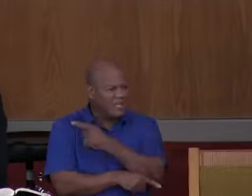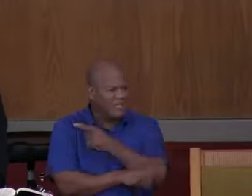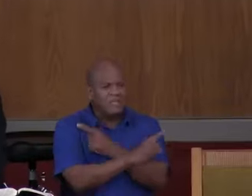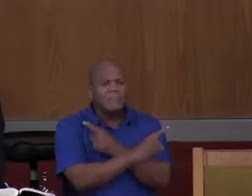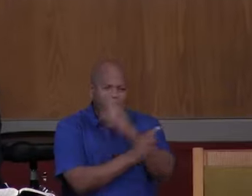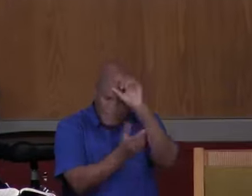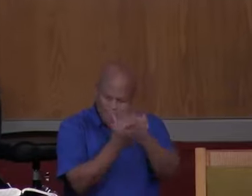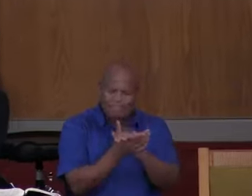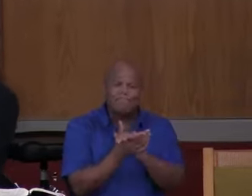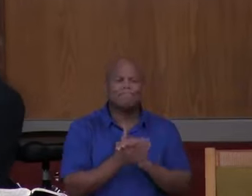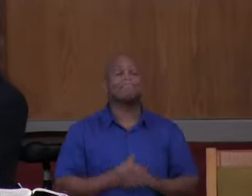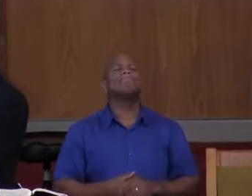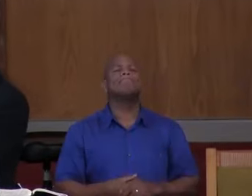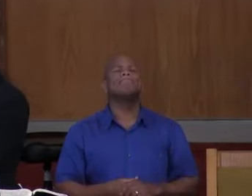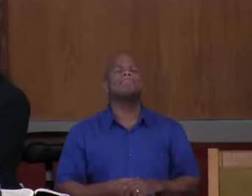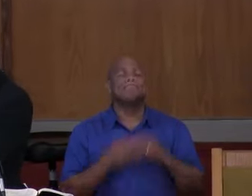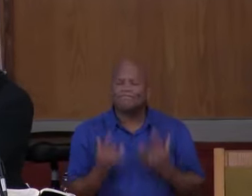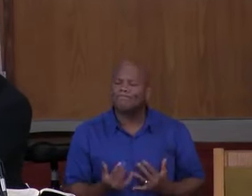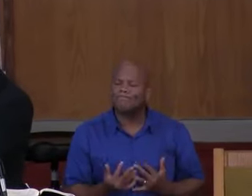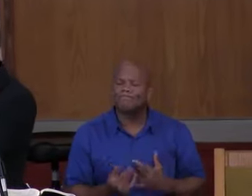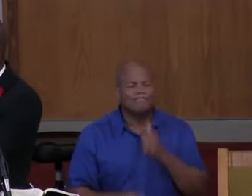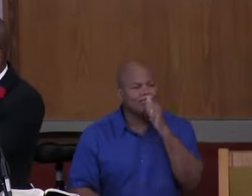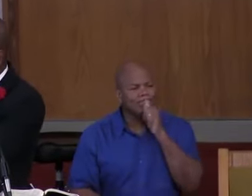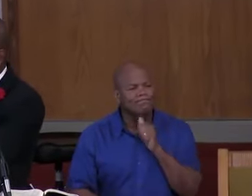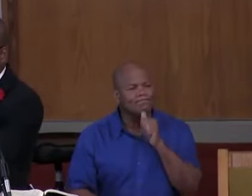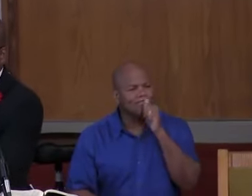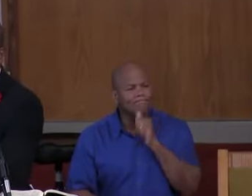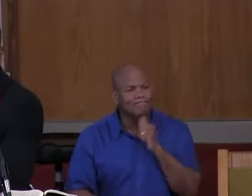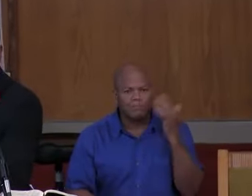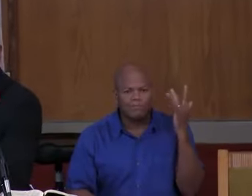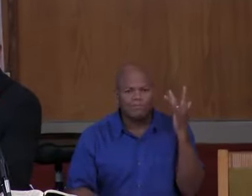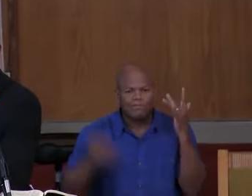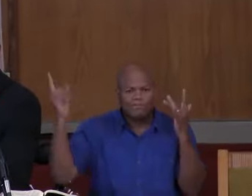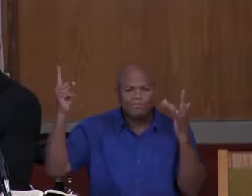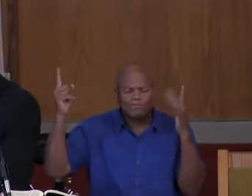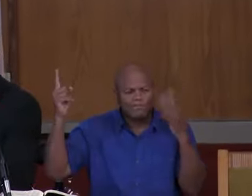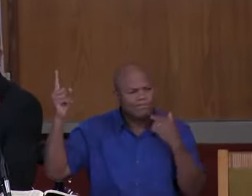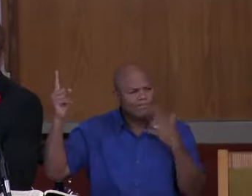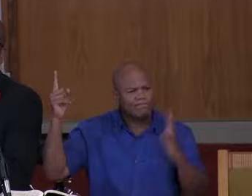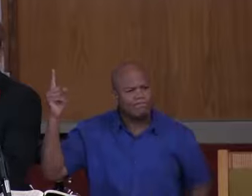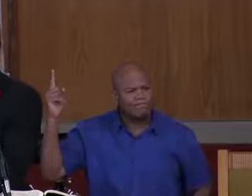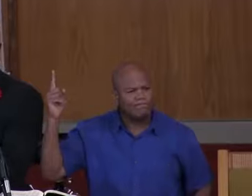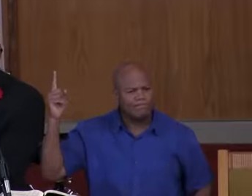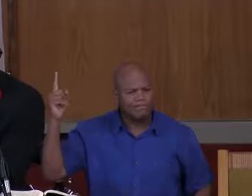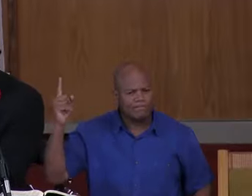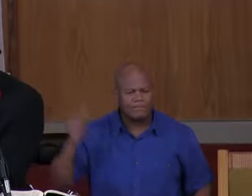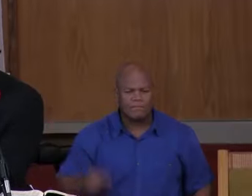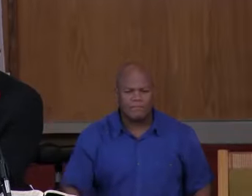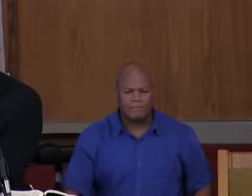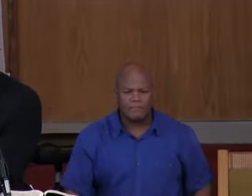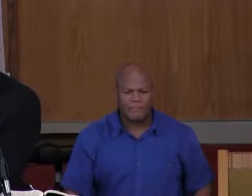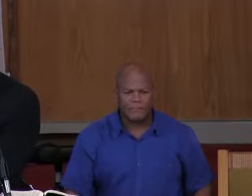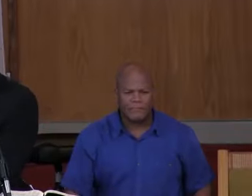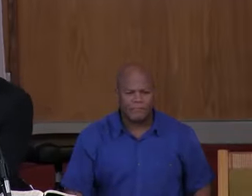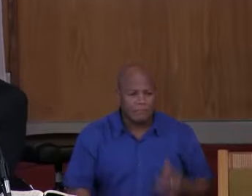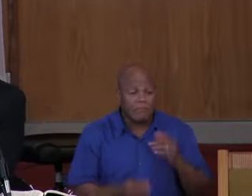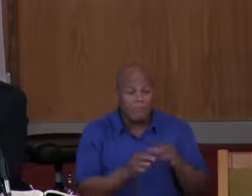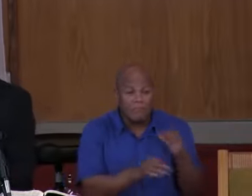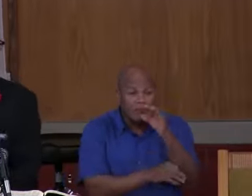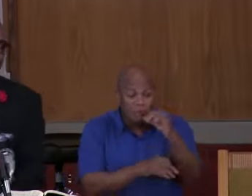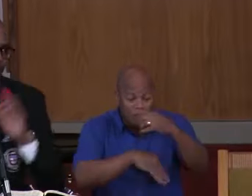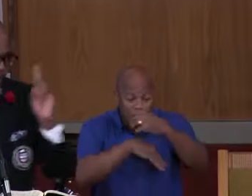many spiritual gifts, and the nature of God's spirit in us generates spiritual fruit. But